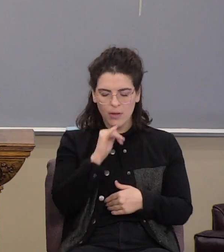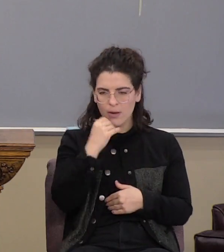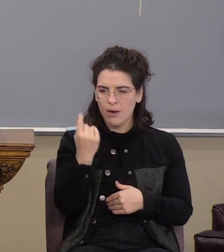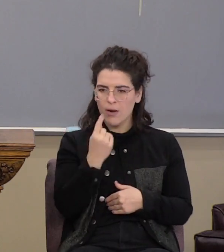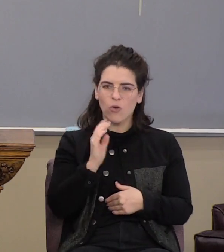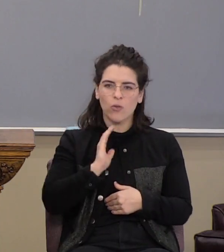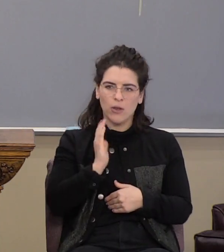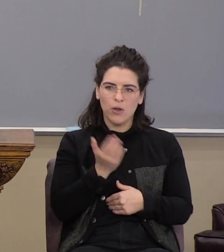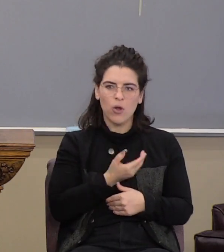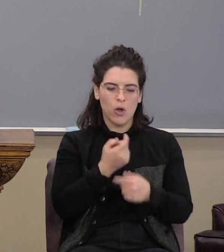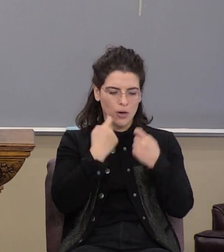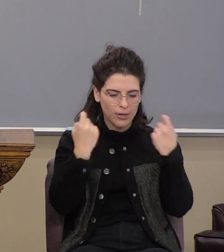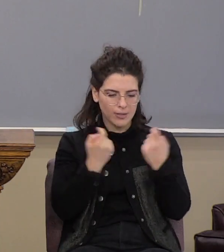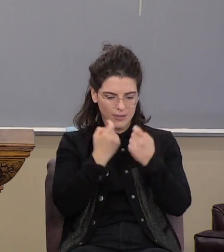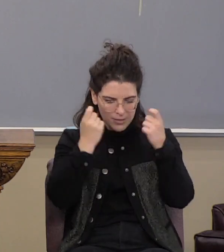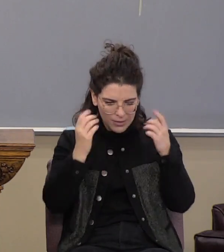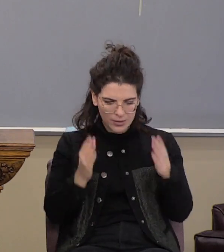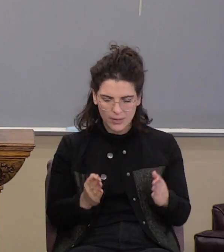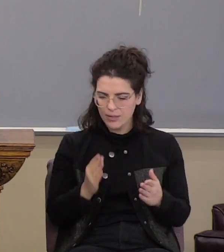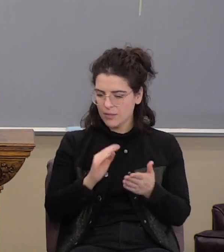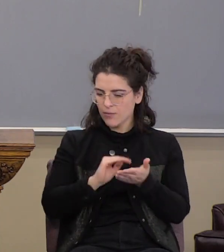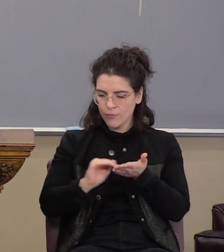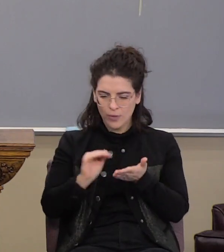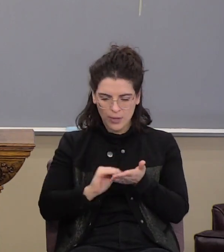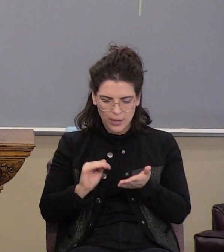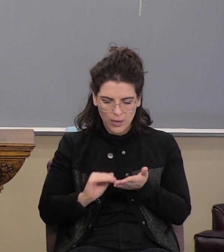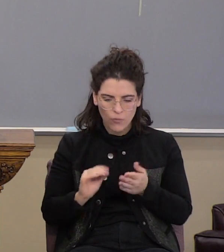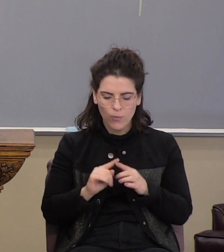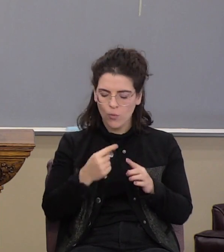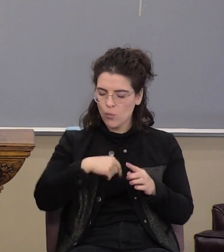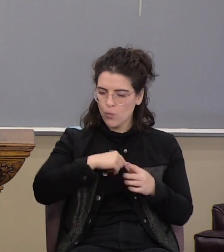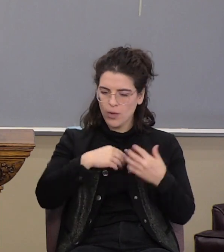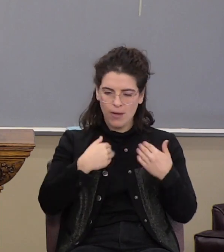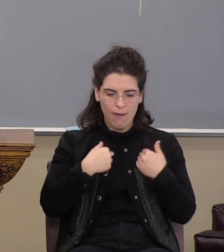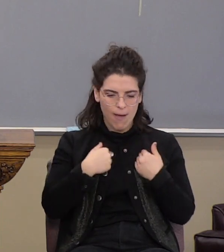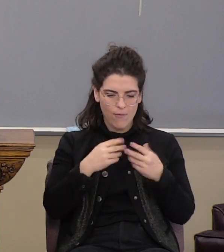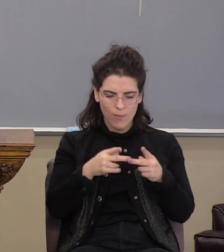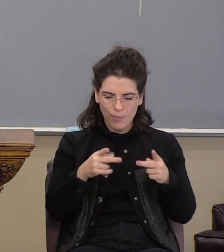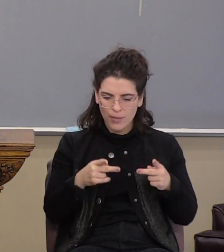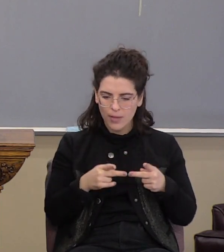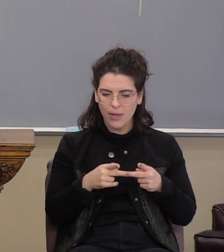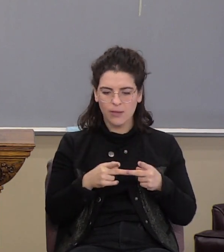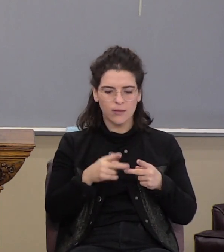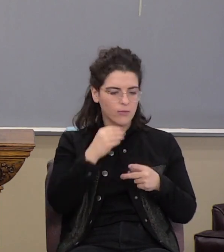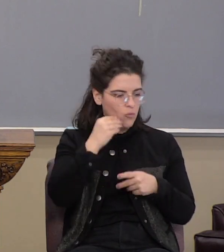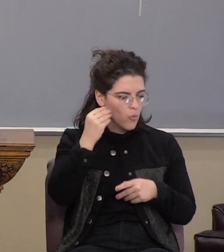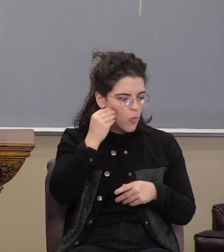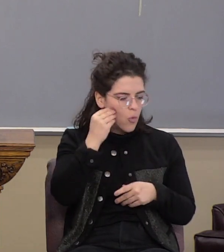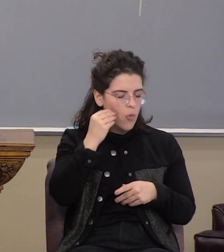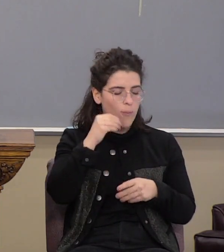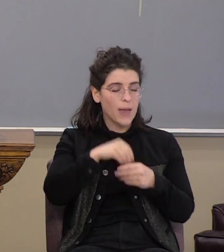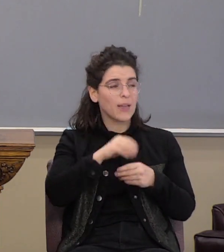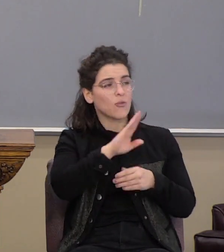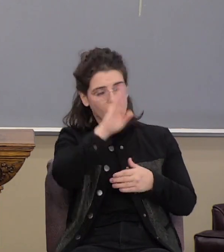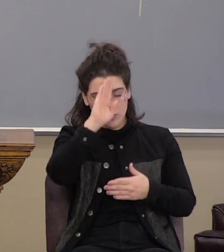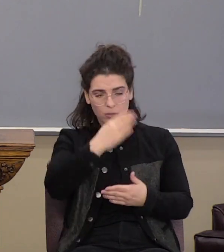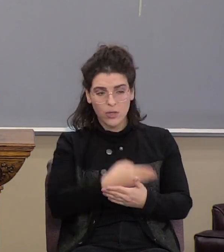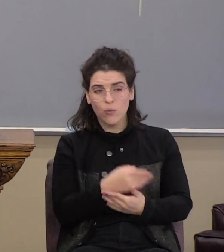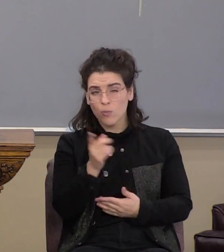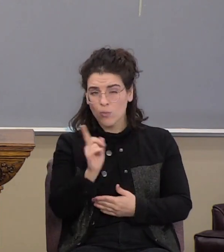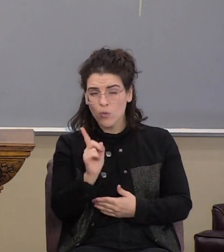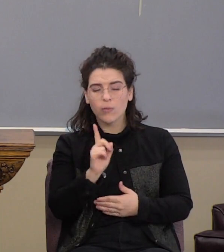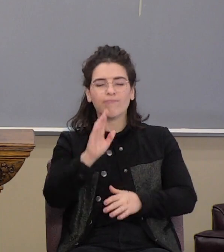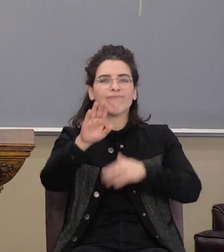eternally forgiven, not only do we have that eternal place and position in your beloved Son there in the heavenly places, but